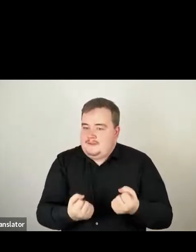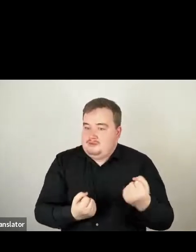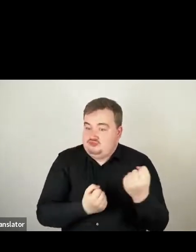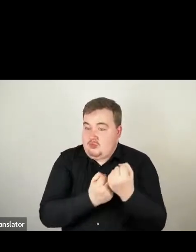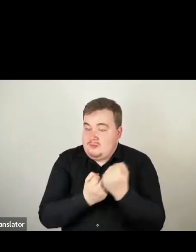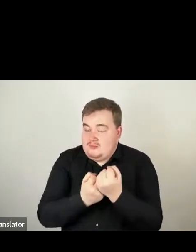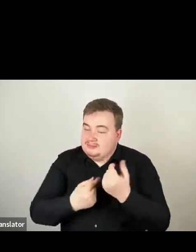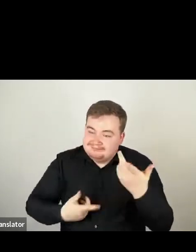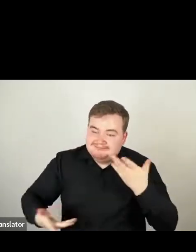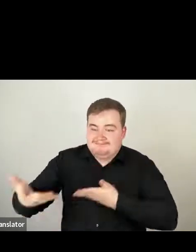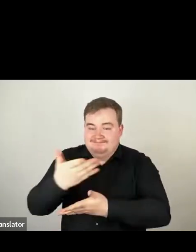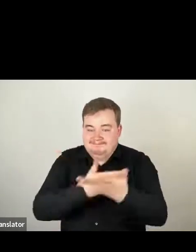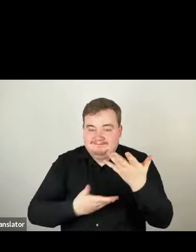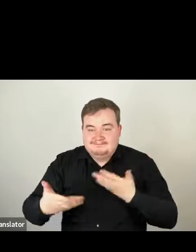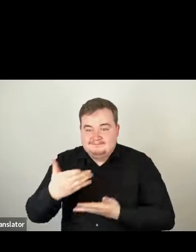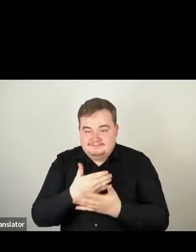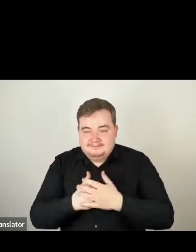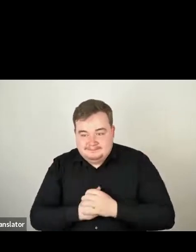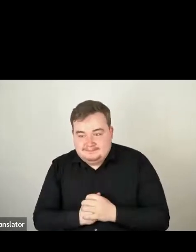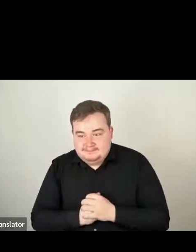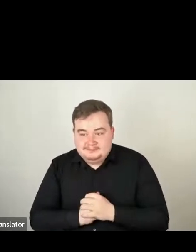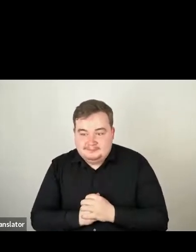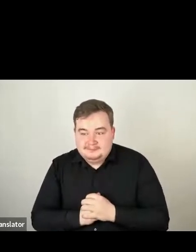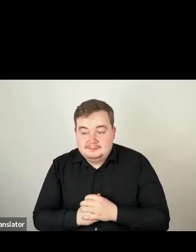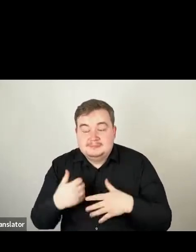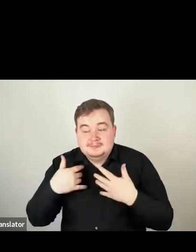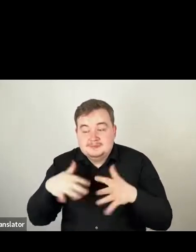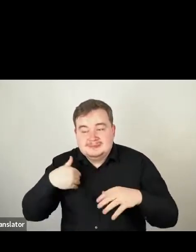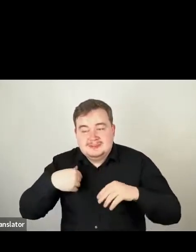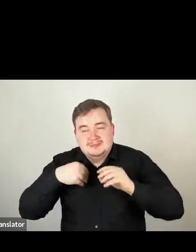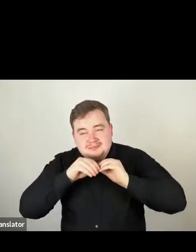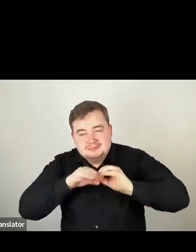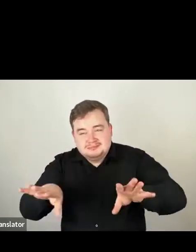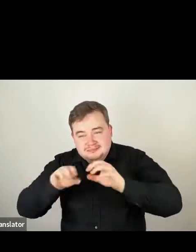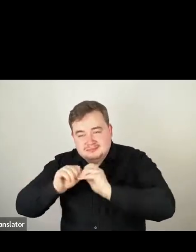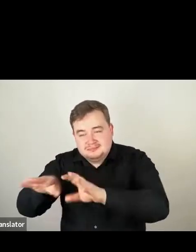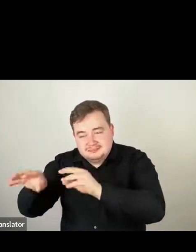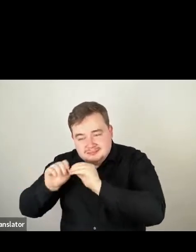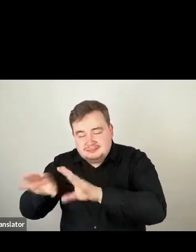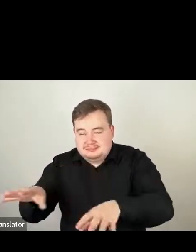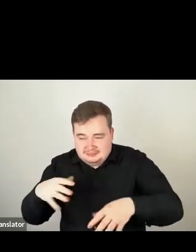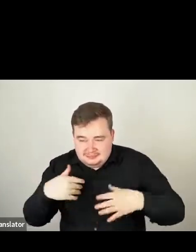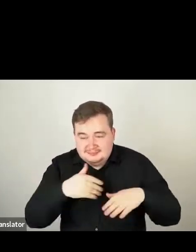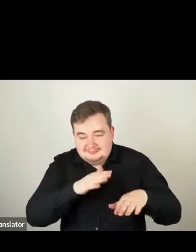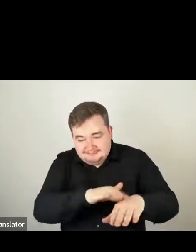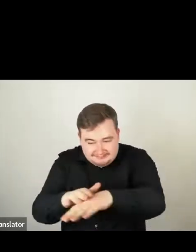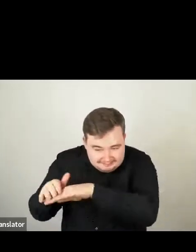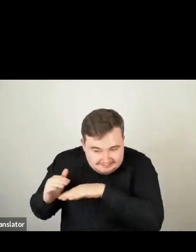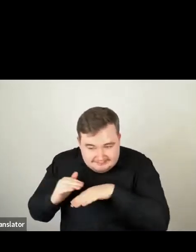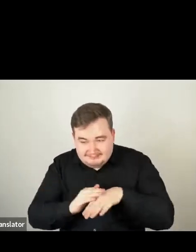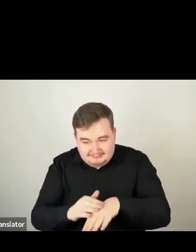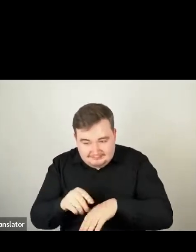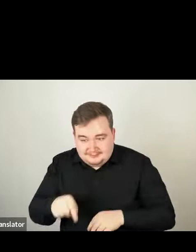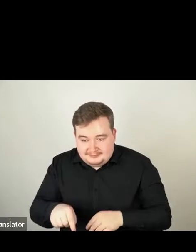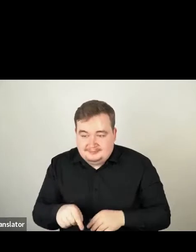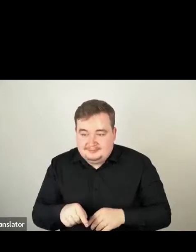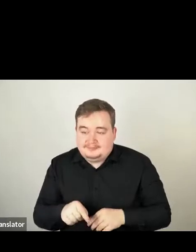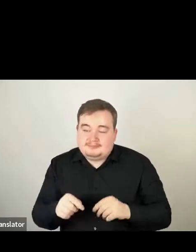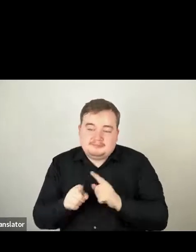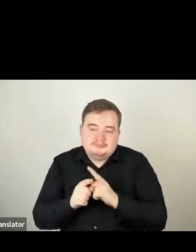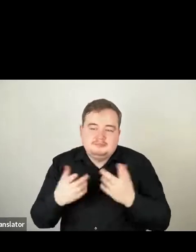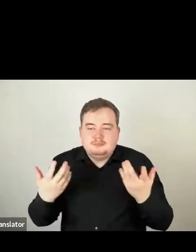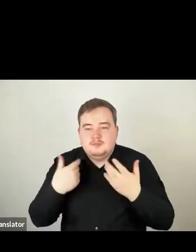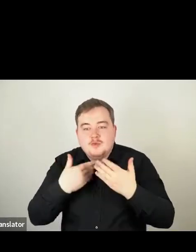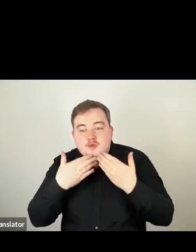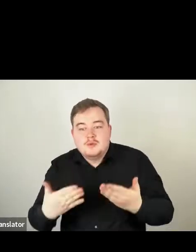Central Asia, have provided their input, enabling this learning and exchange far beyond national borders. And I think that